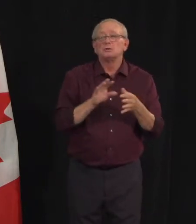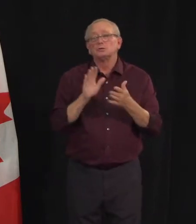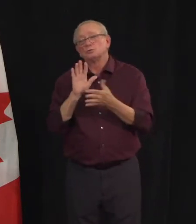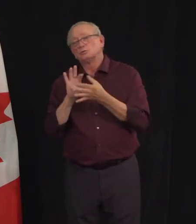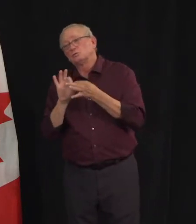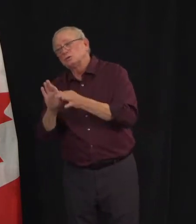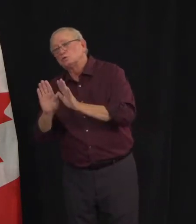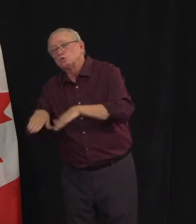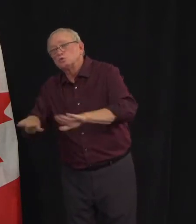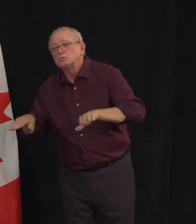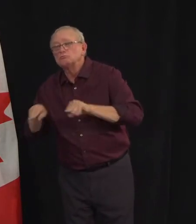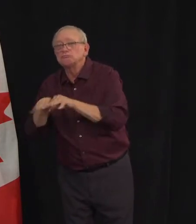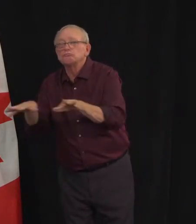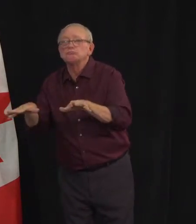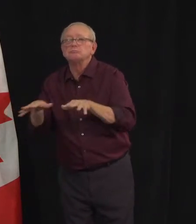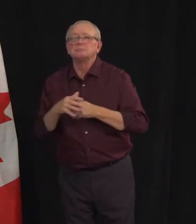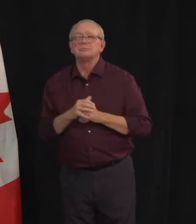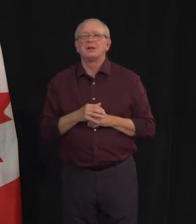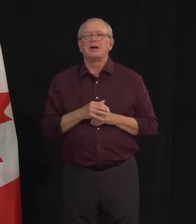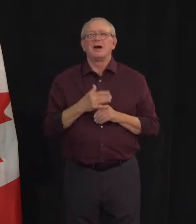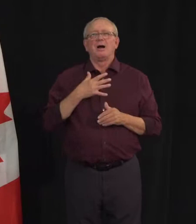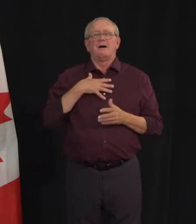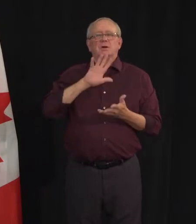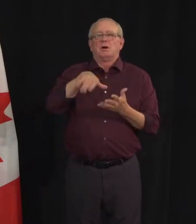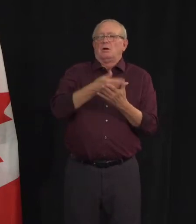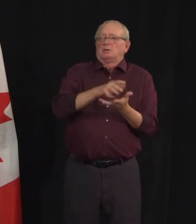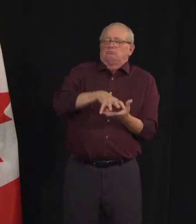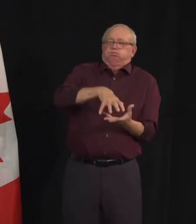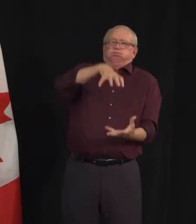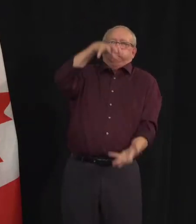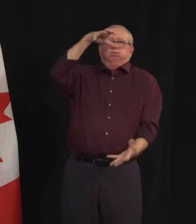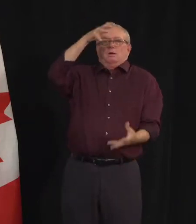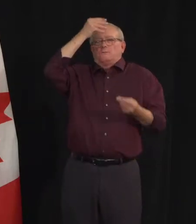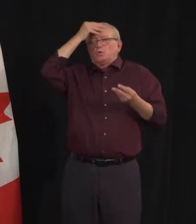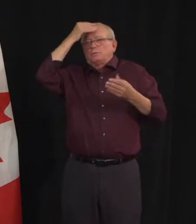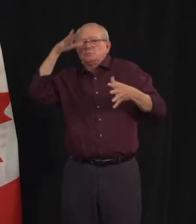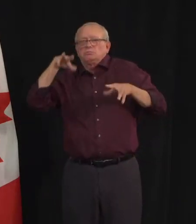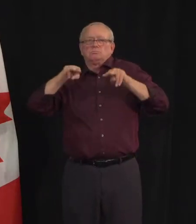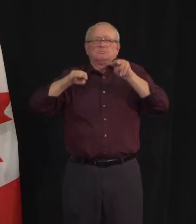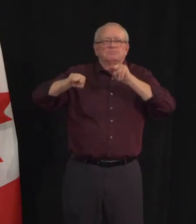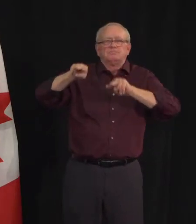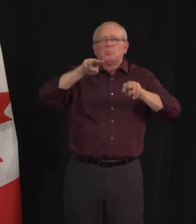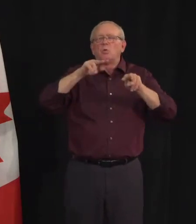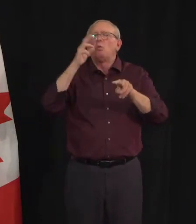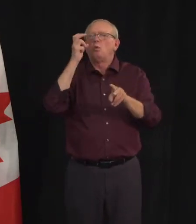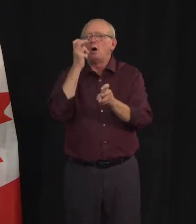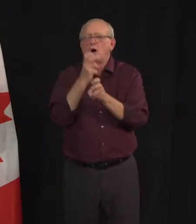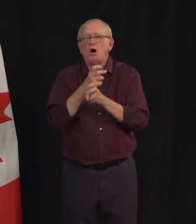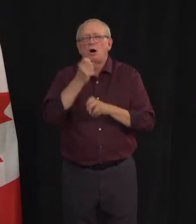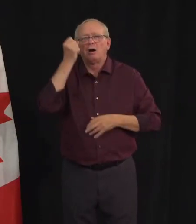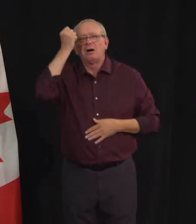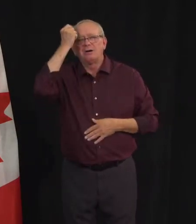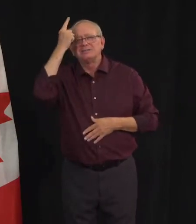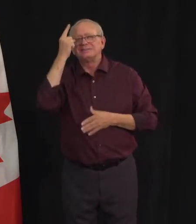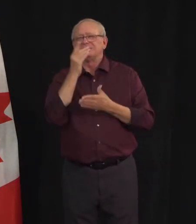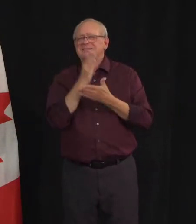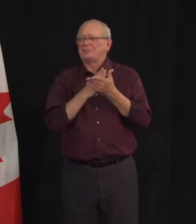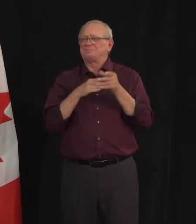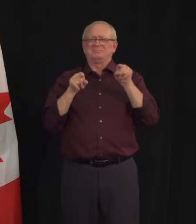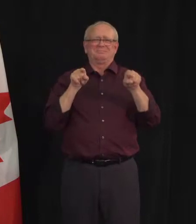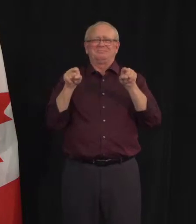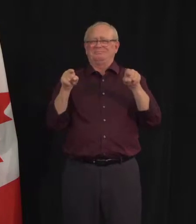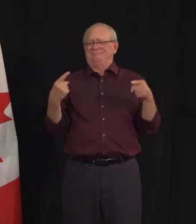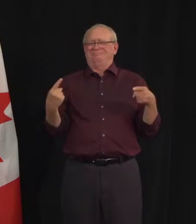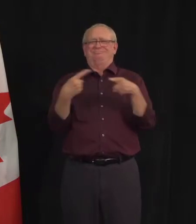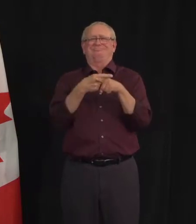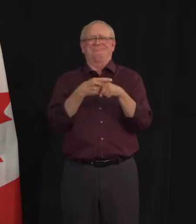hard to make sense of it all, especially when it sometimes seems to be contradictory. That is why it is so important to look at